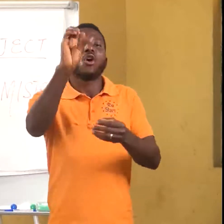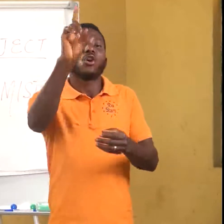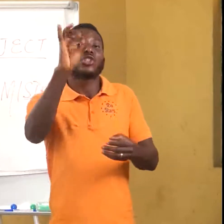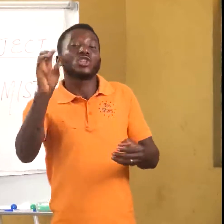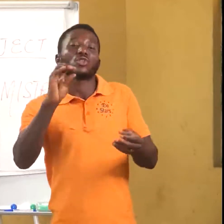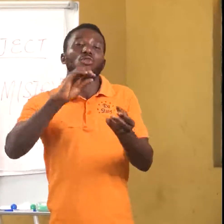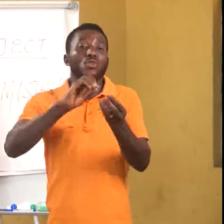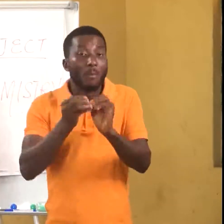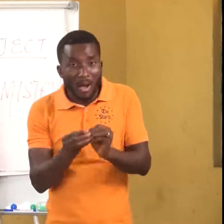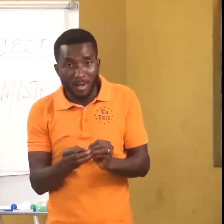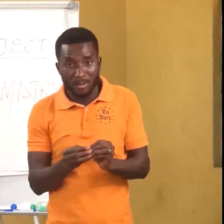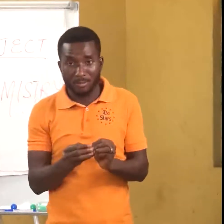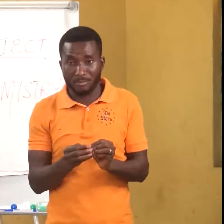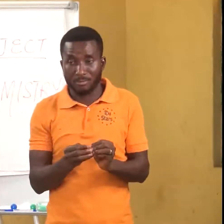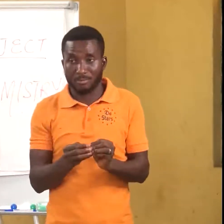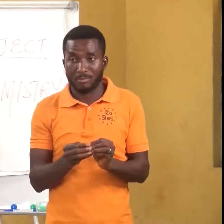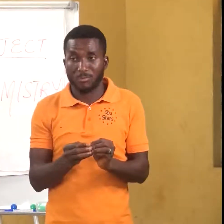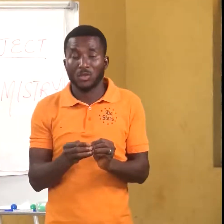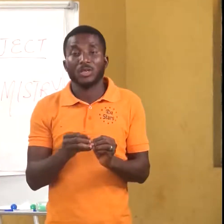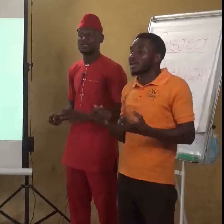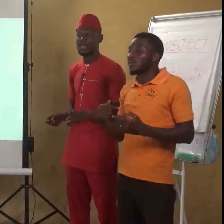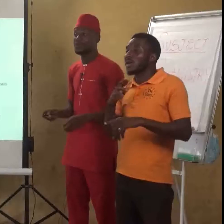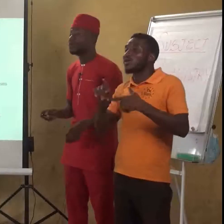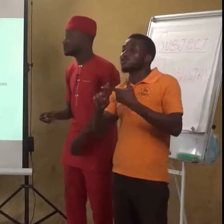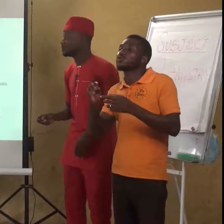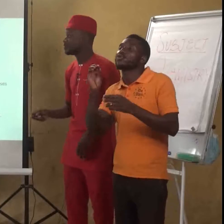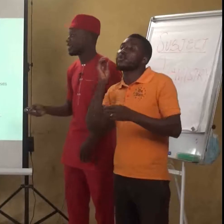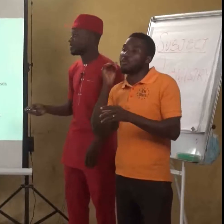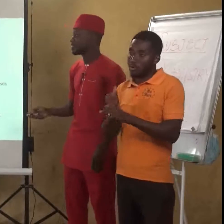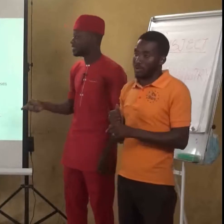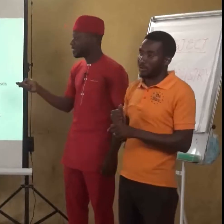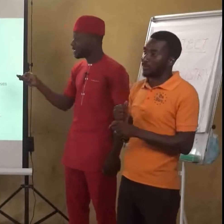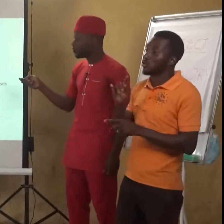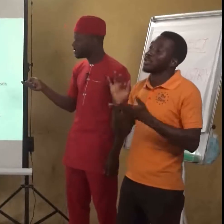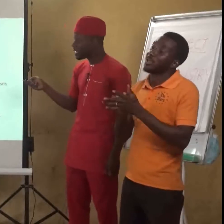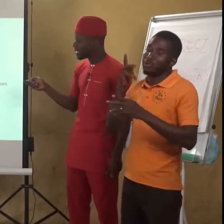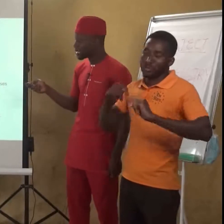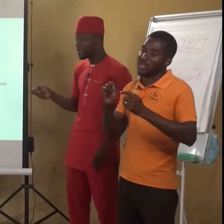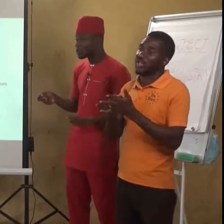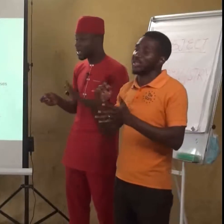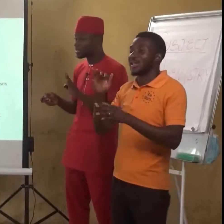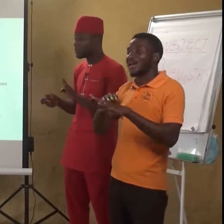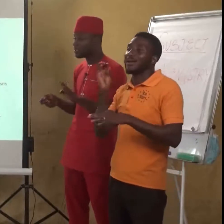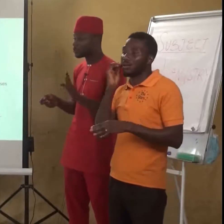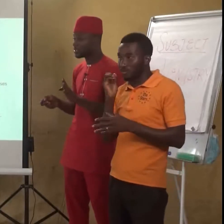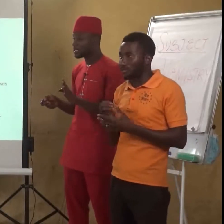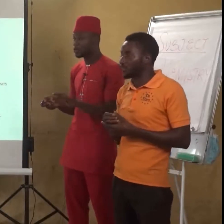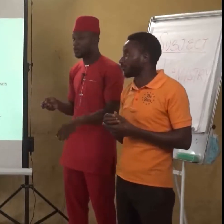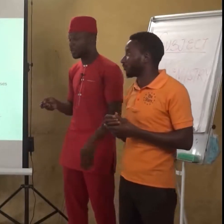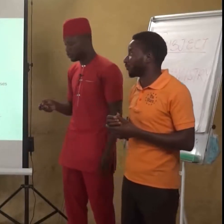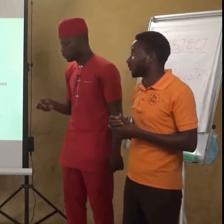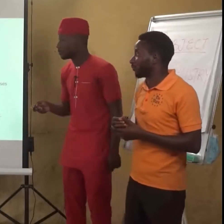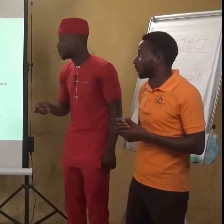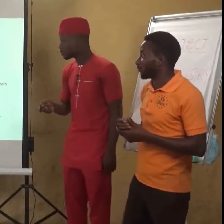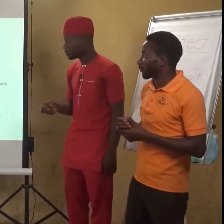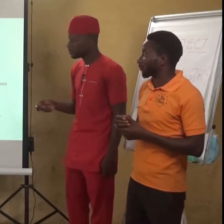the middle. Having said that, I will go to the assignment quickly because time is not on our side. Now, these are the assignments that you are expected to sit at home